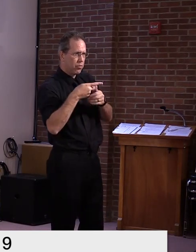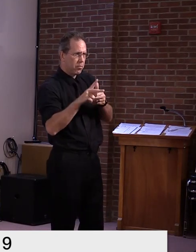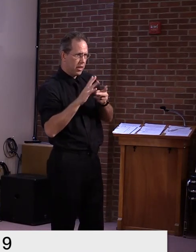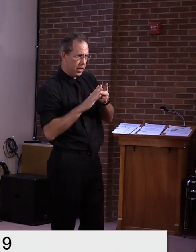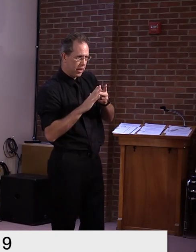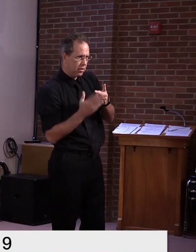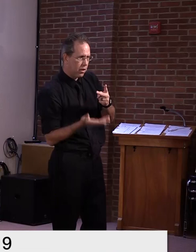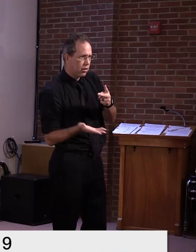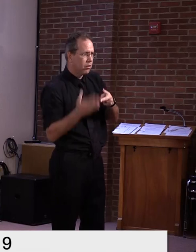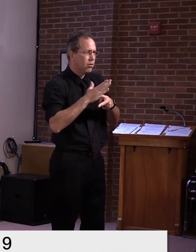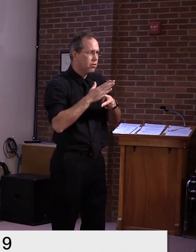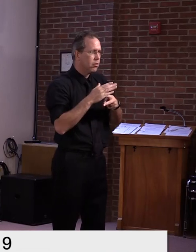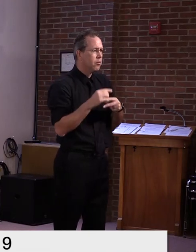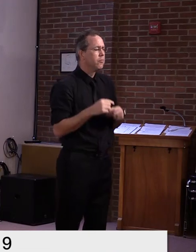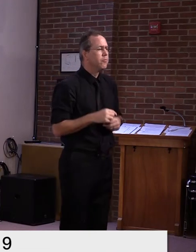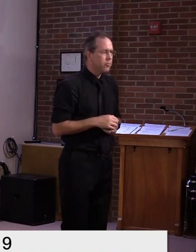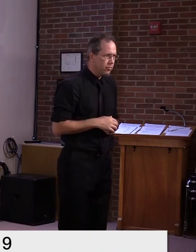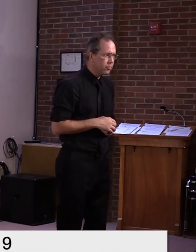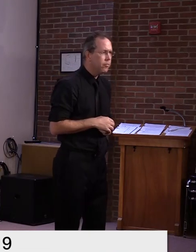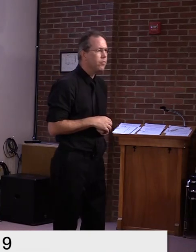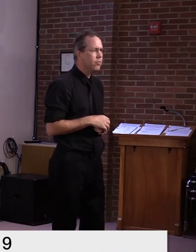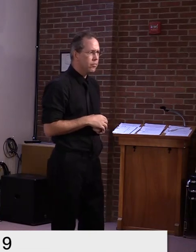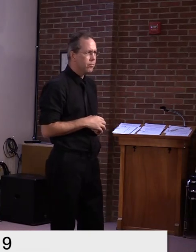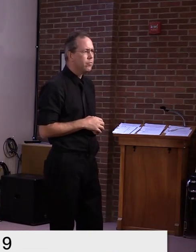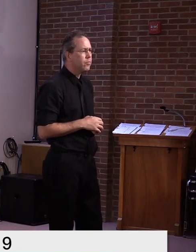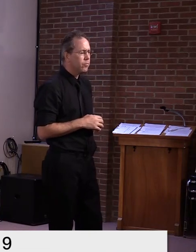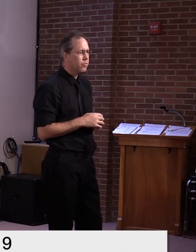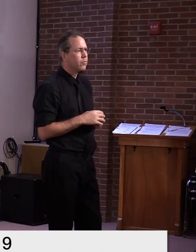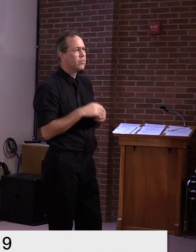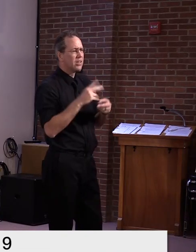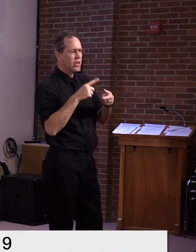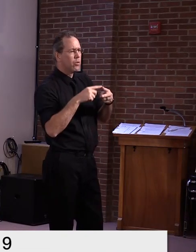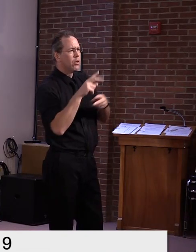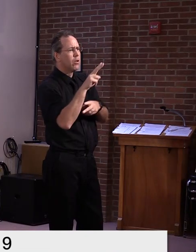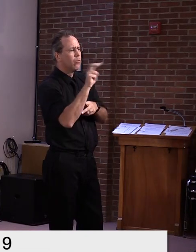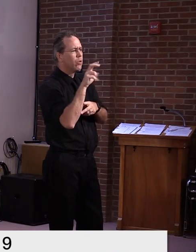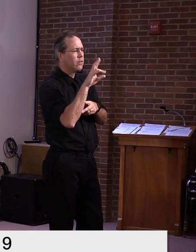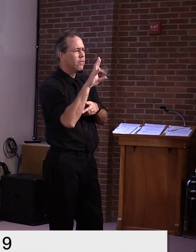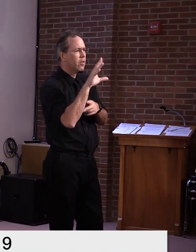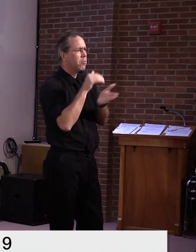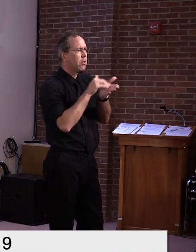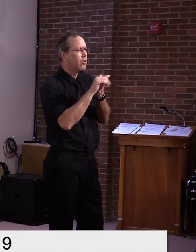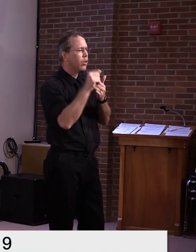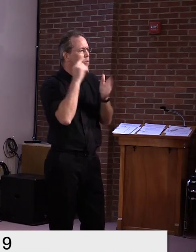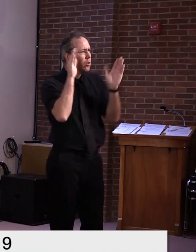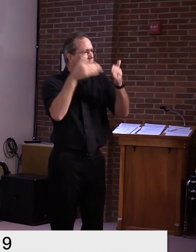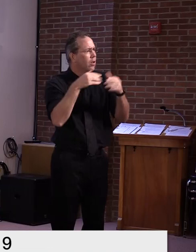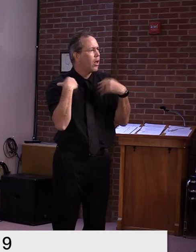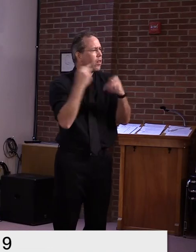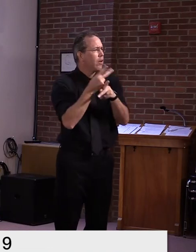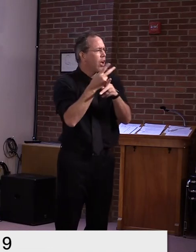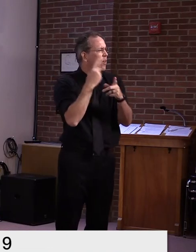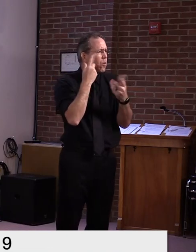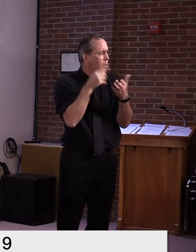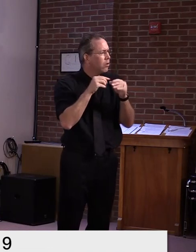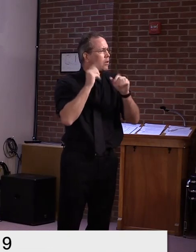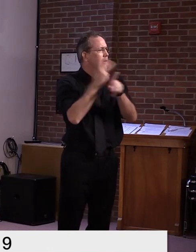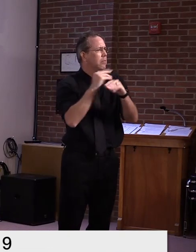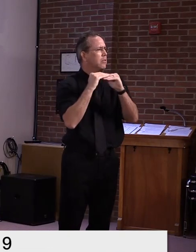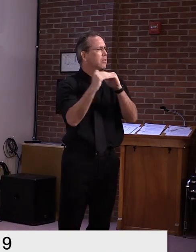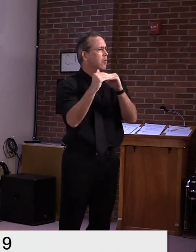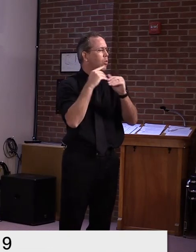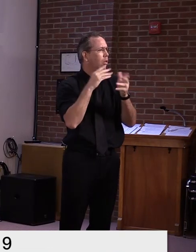Grant Program. We are currently readying the first round of payments to go out under this